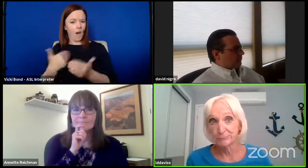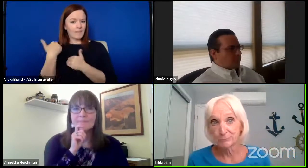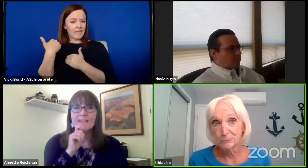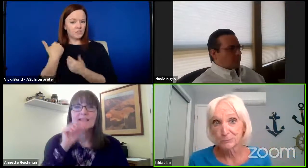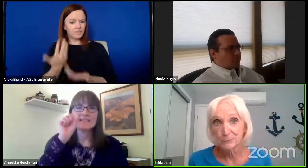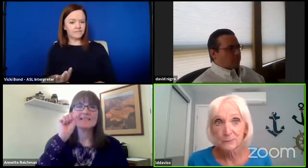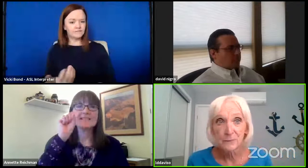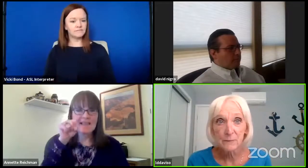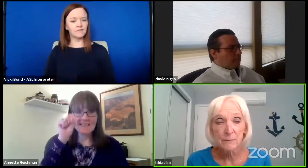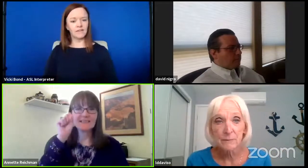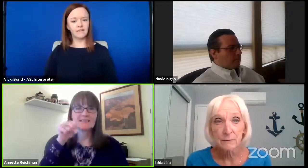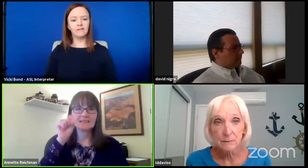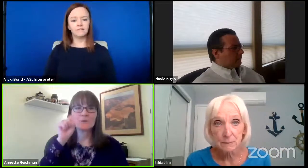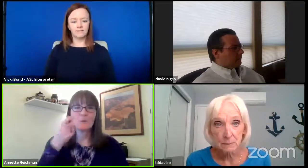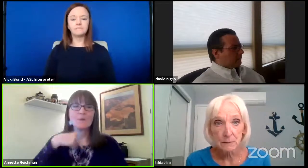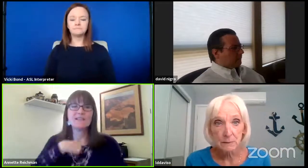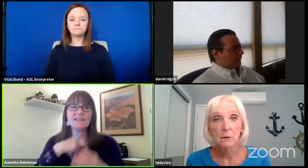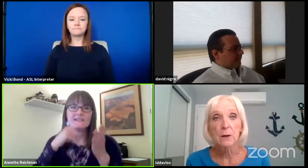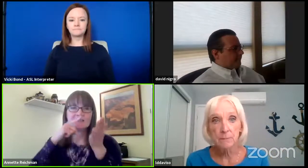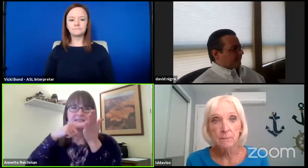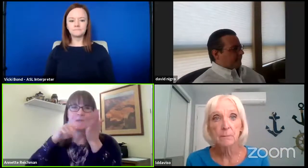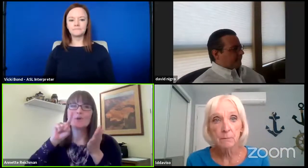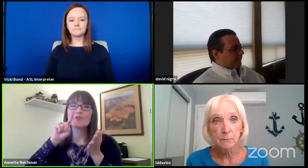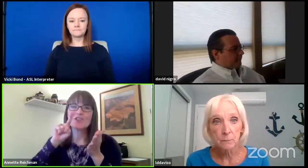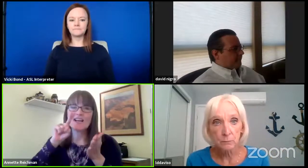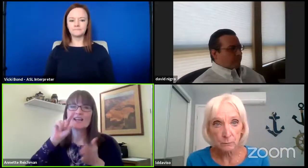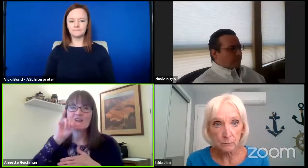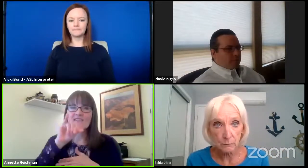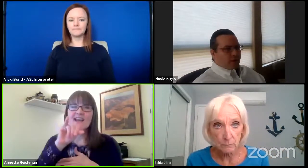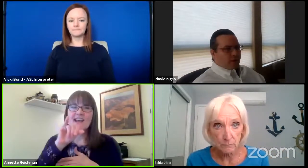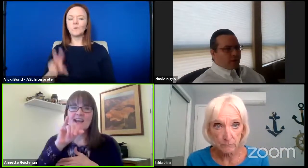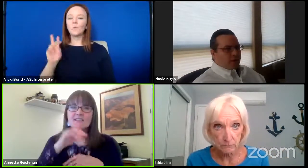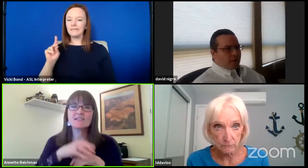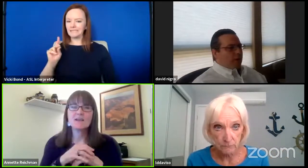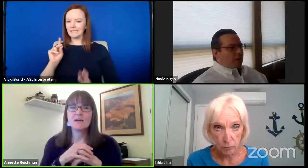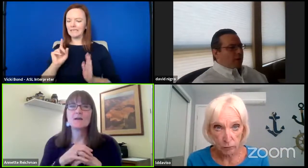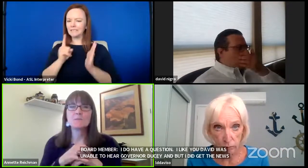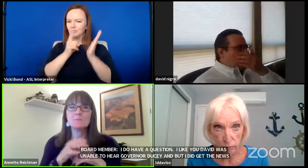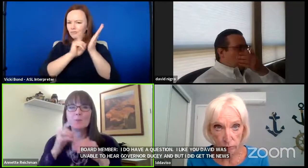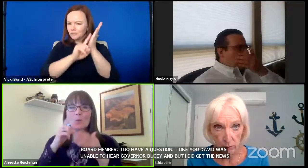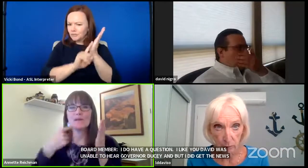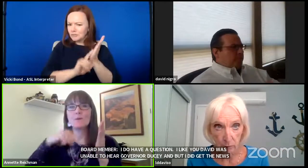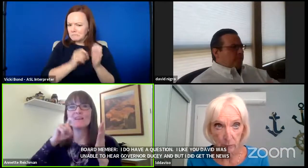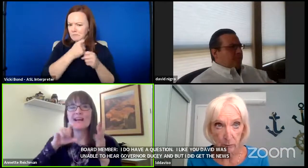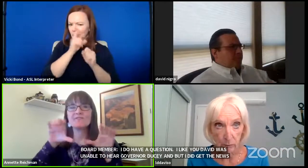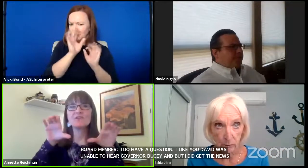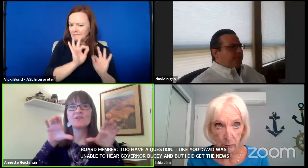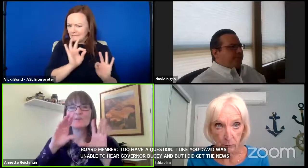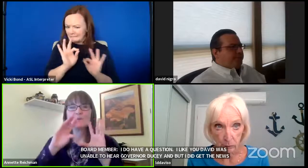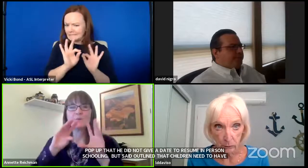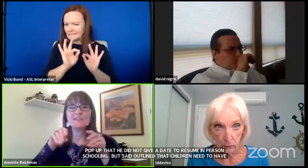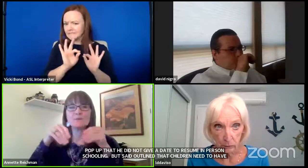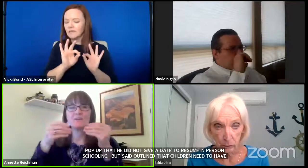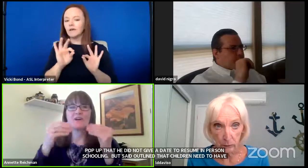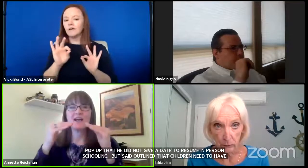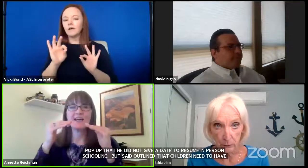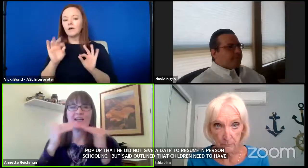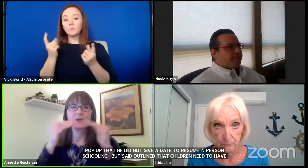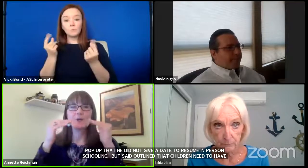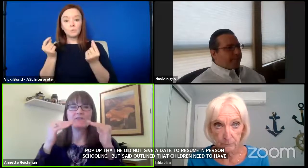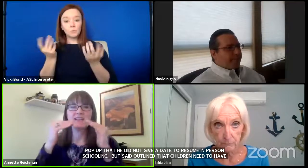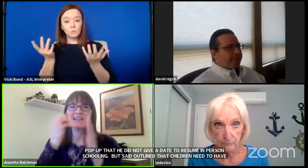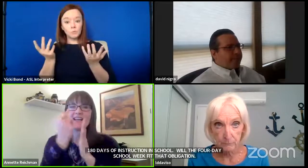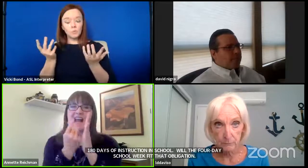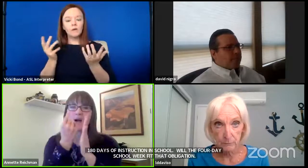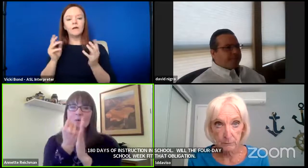obligation? Yes, we double checked on that. What we have to do is